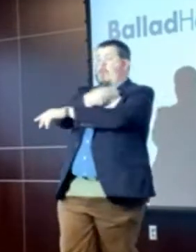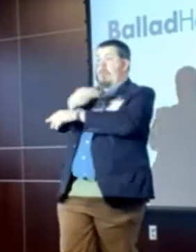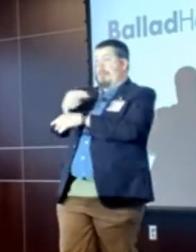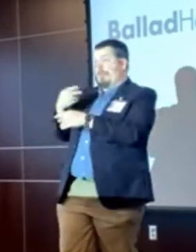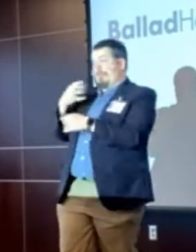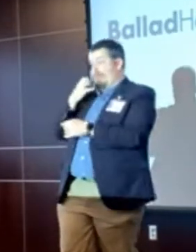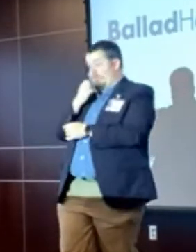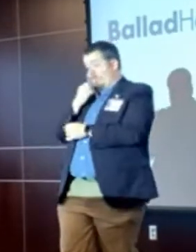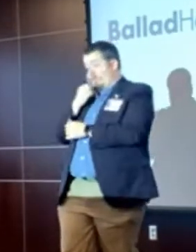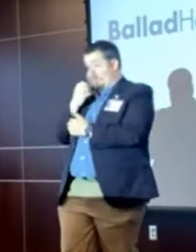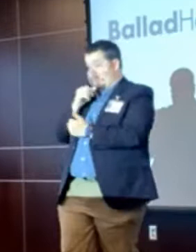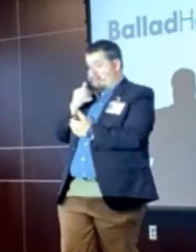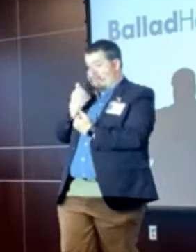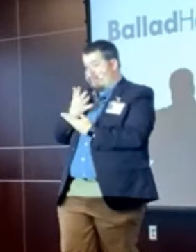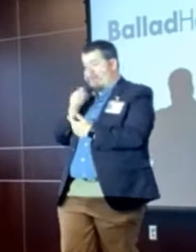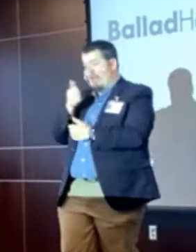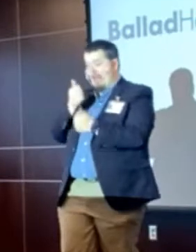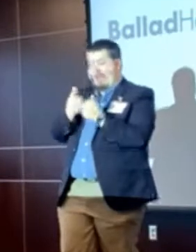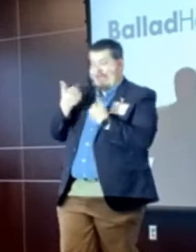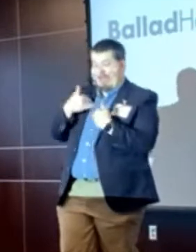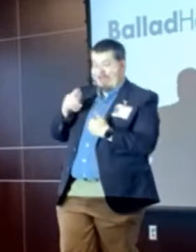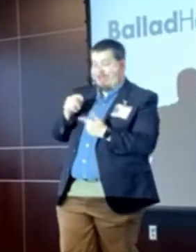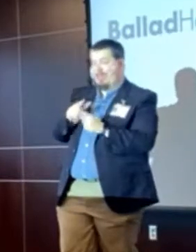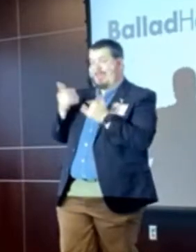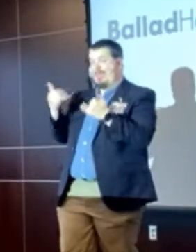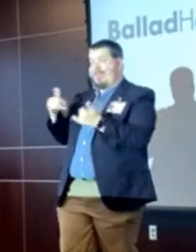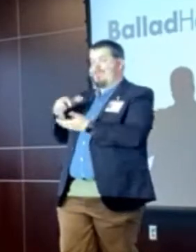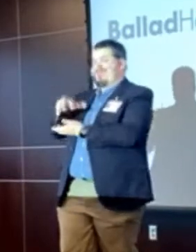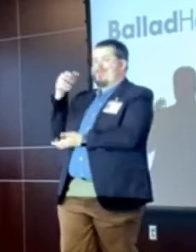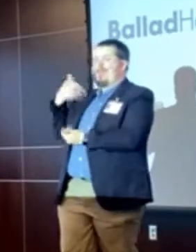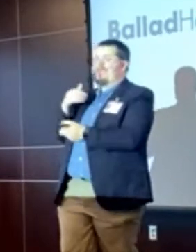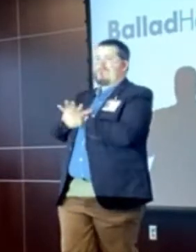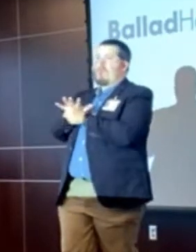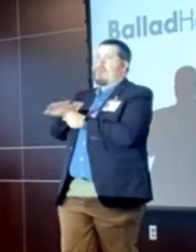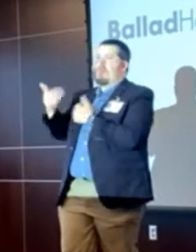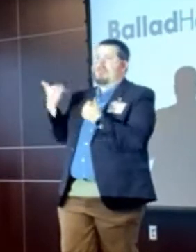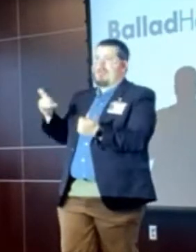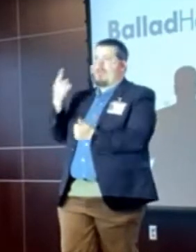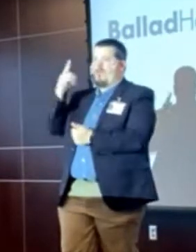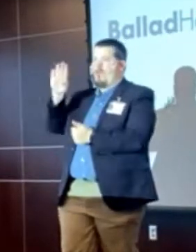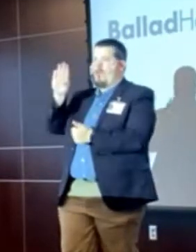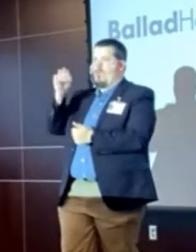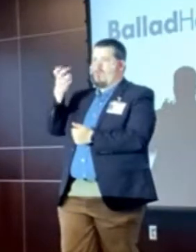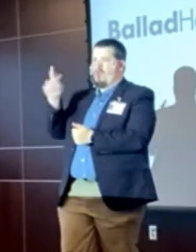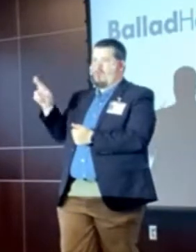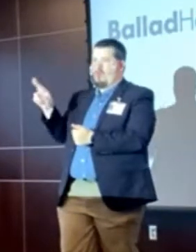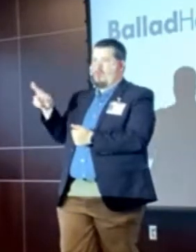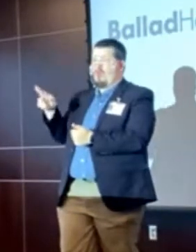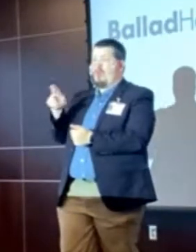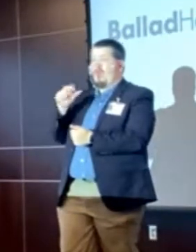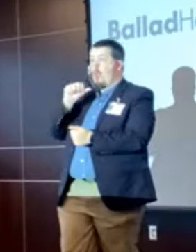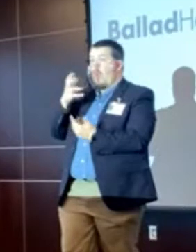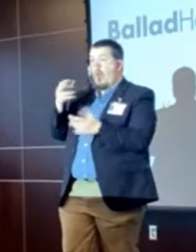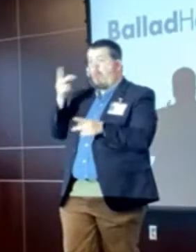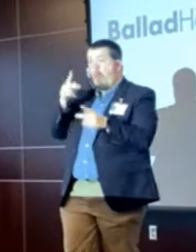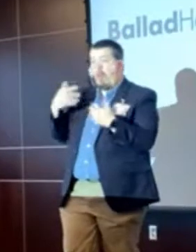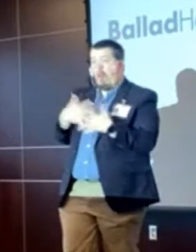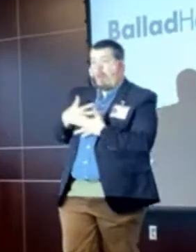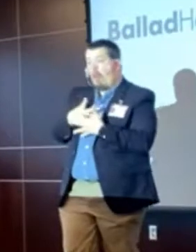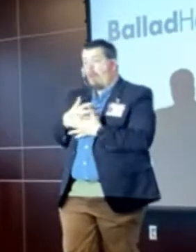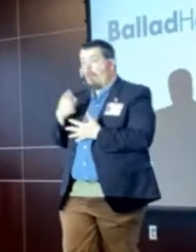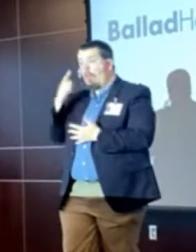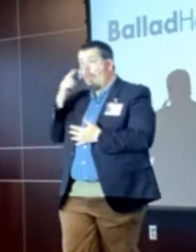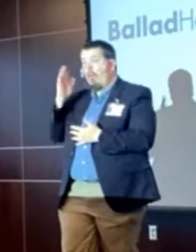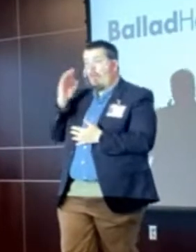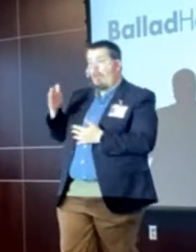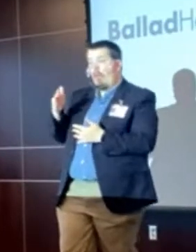supply was short, not everyone had it, and supply is not the issue for boosters. And so we don't want people to be scared away thinking